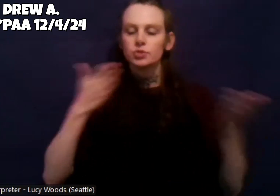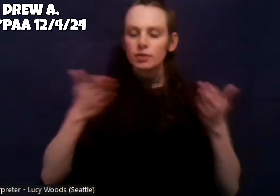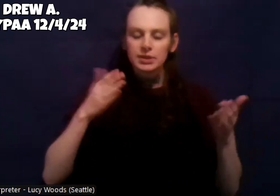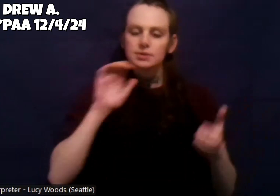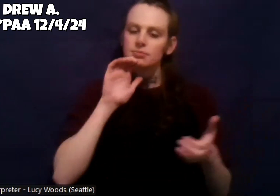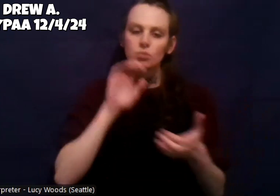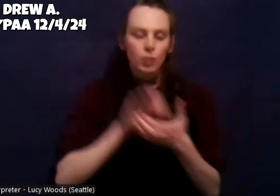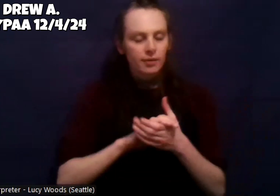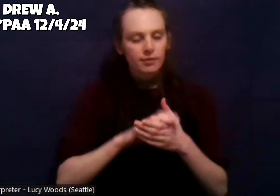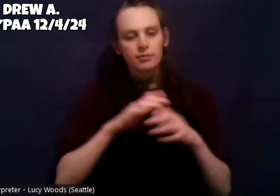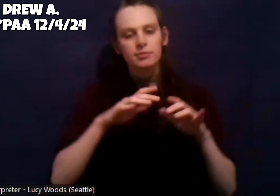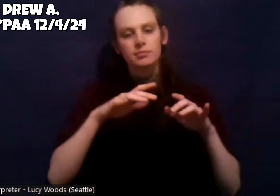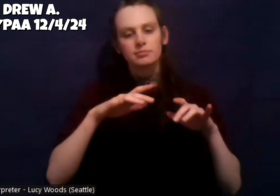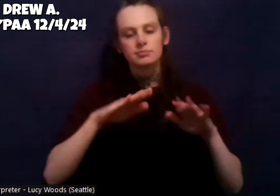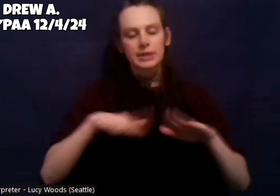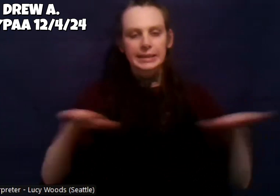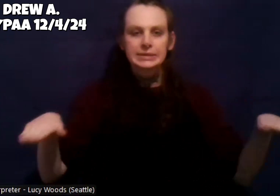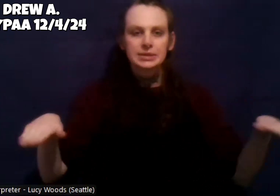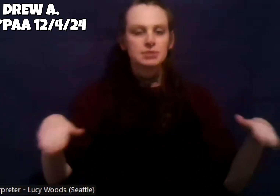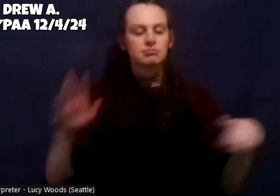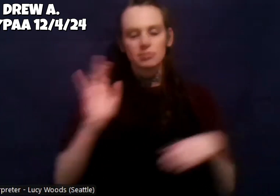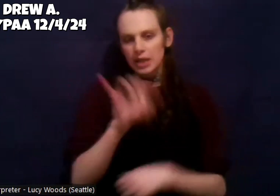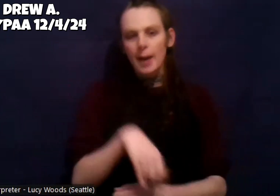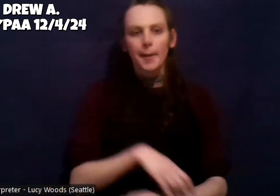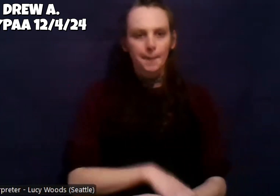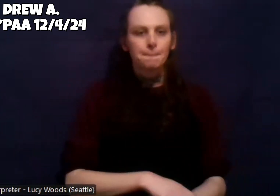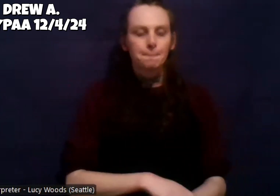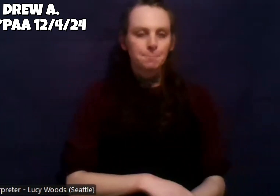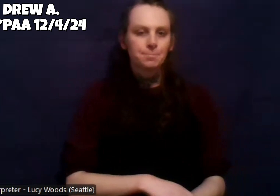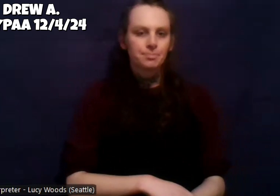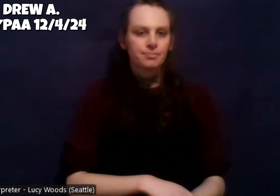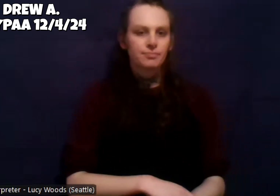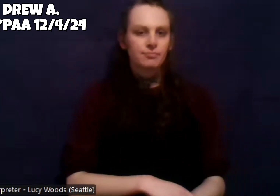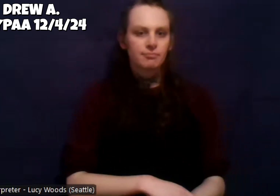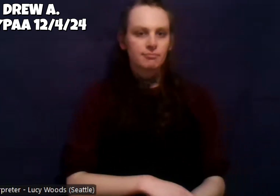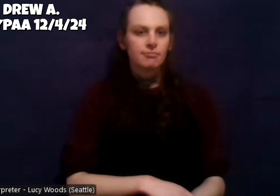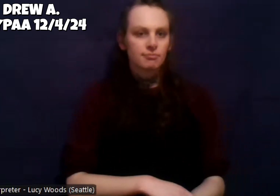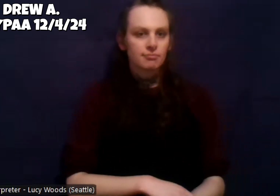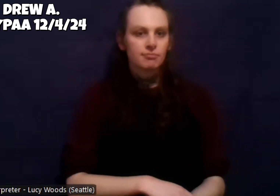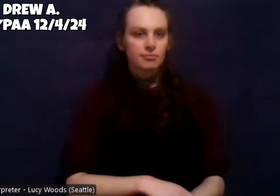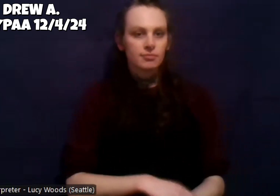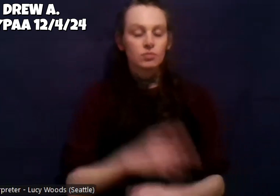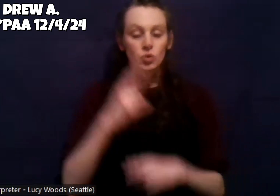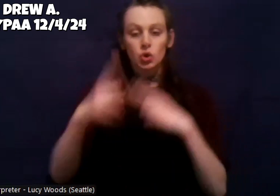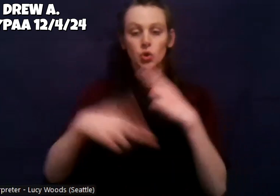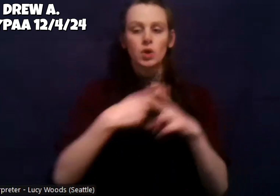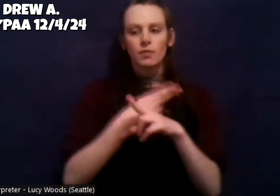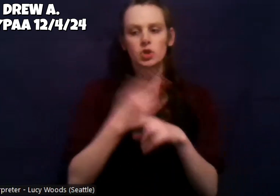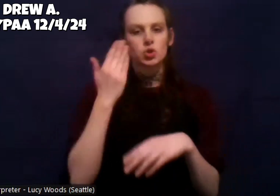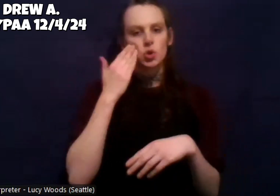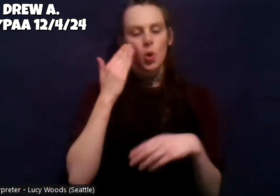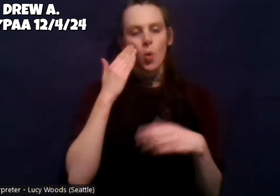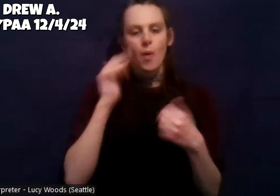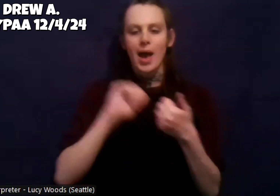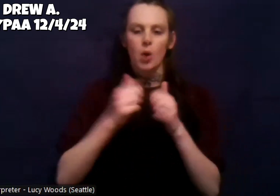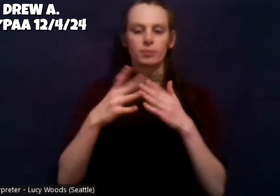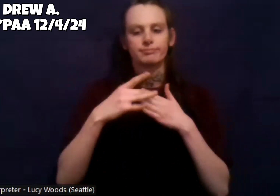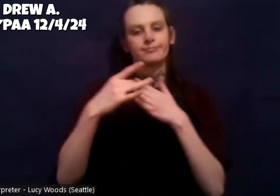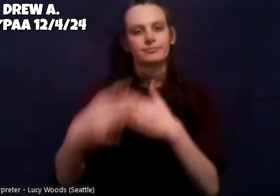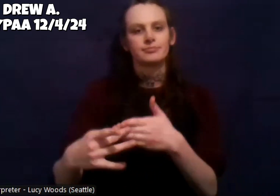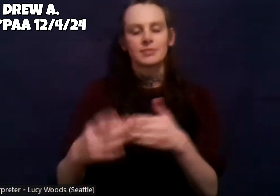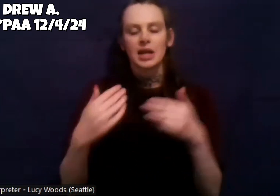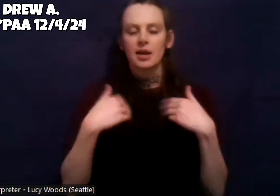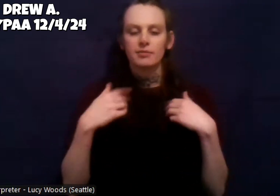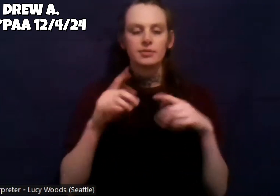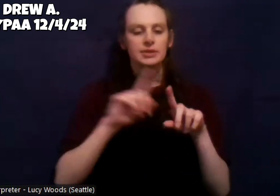kids, all that jazz. And the universe knows how to get me there. There's different routes that are going to take me